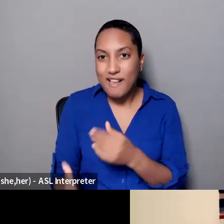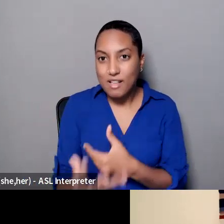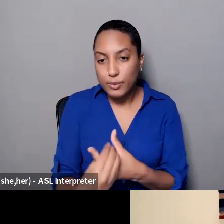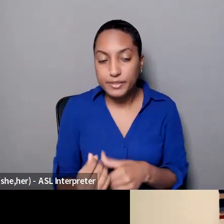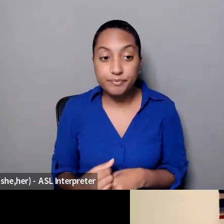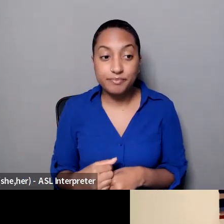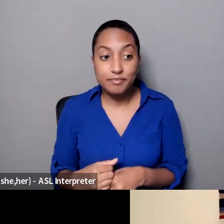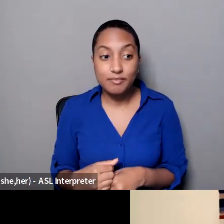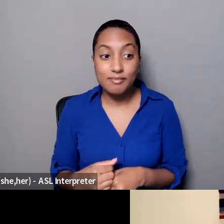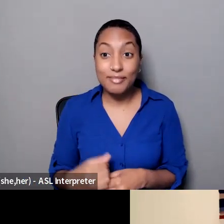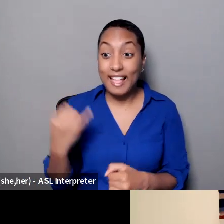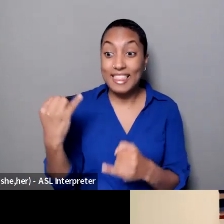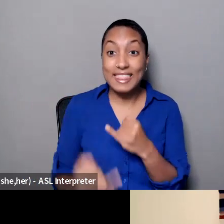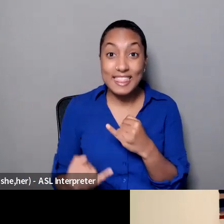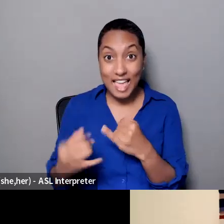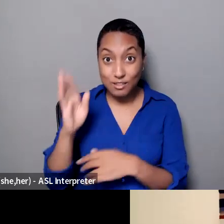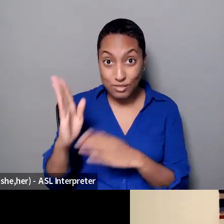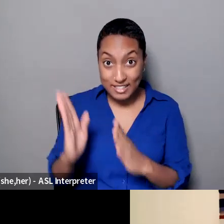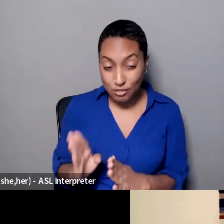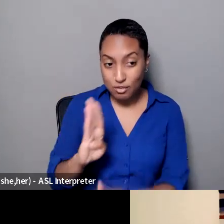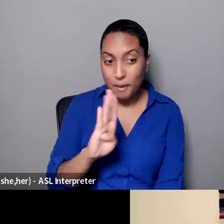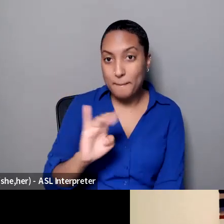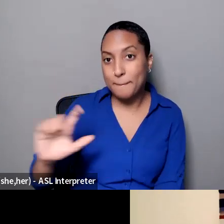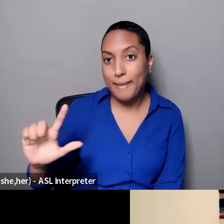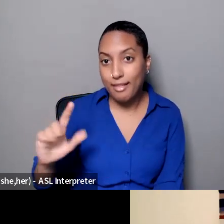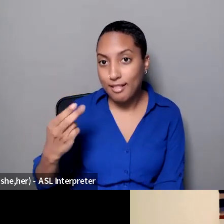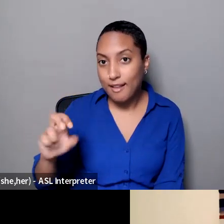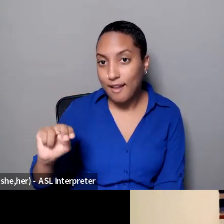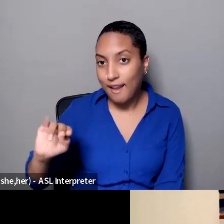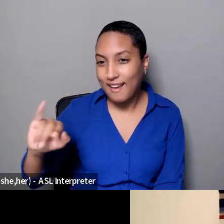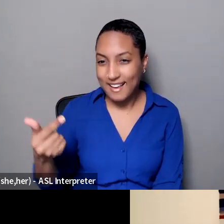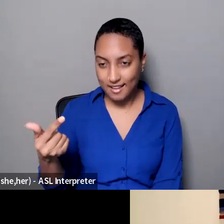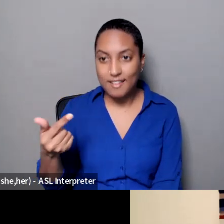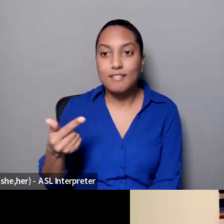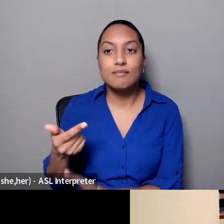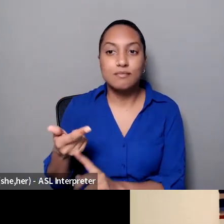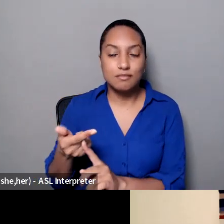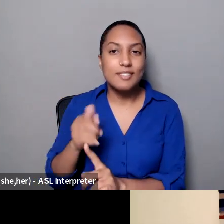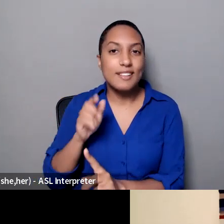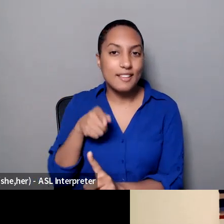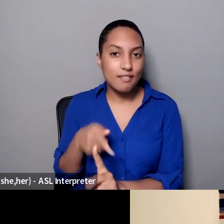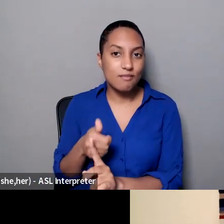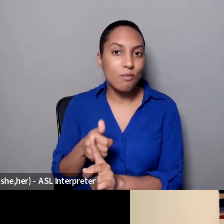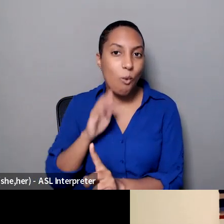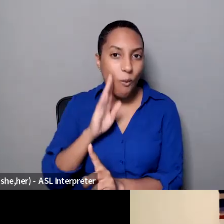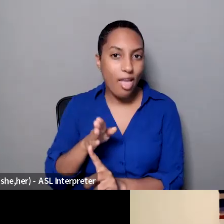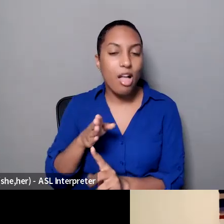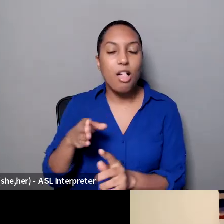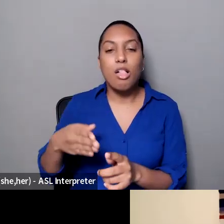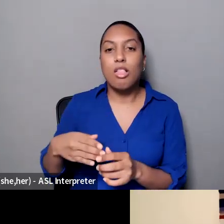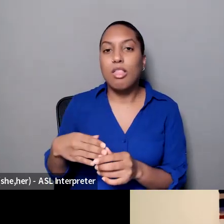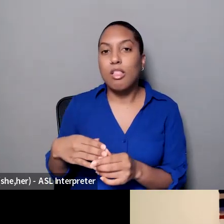will conclude this presentation with examples of